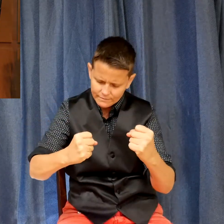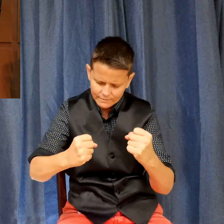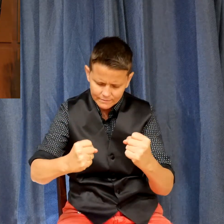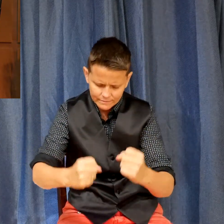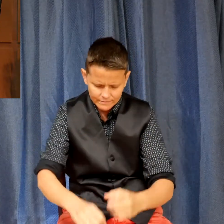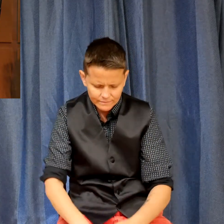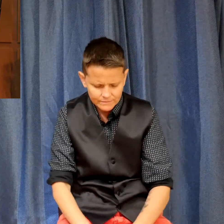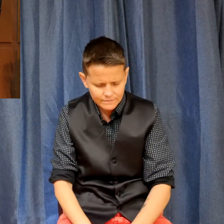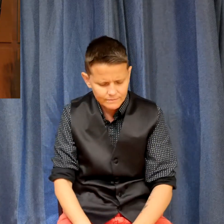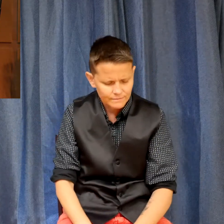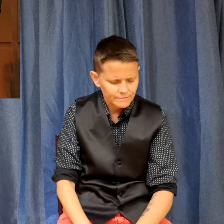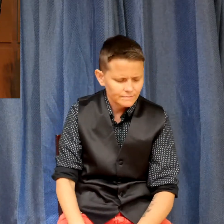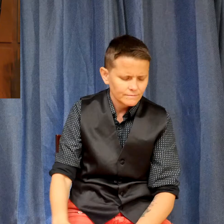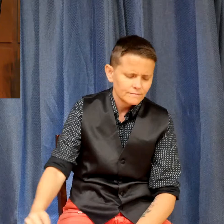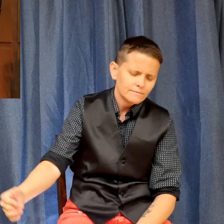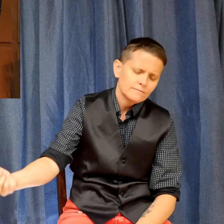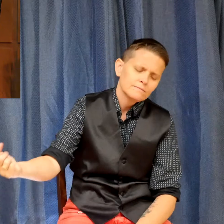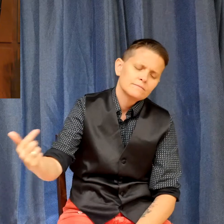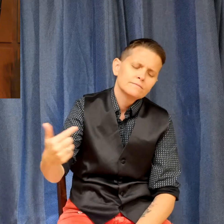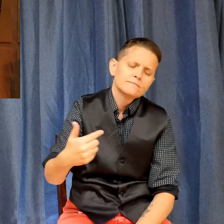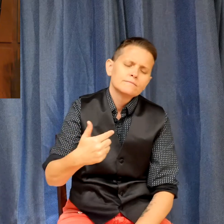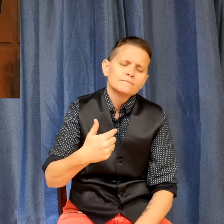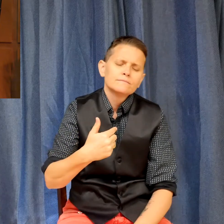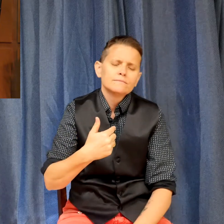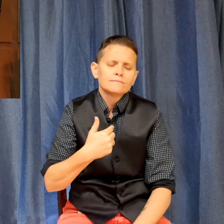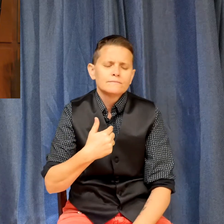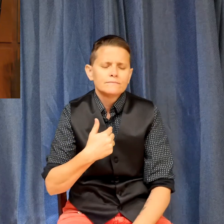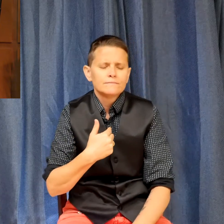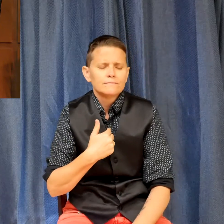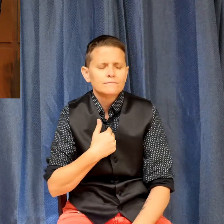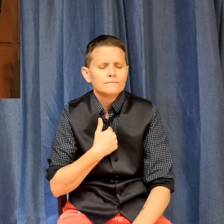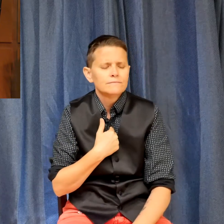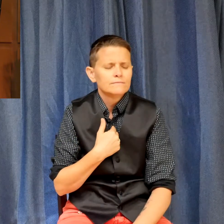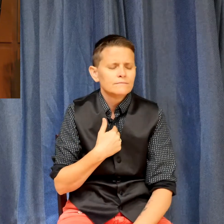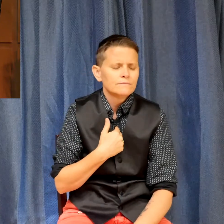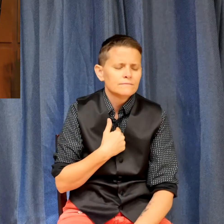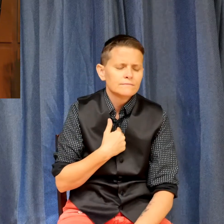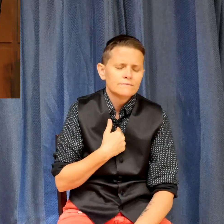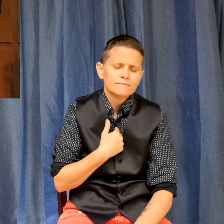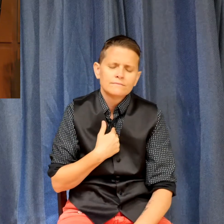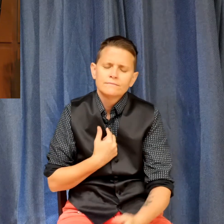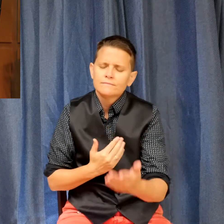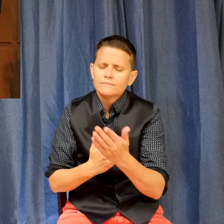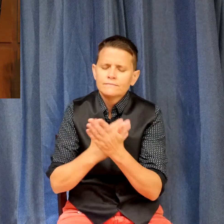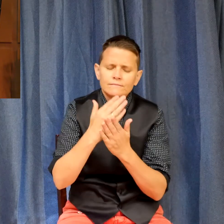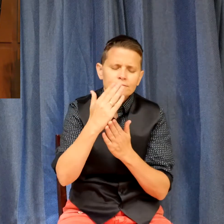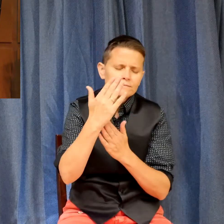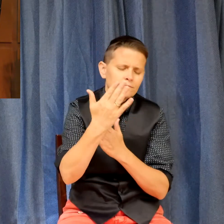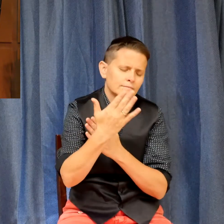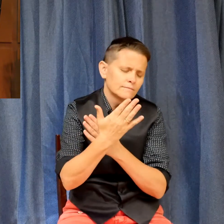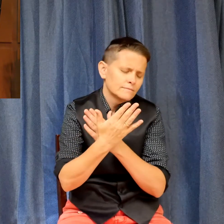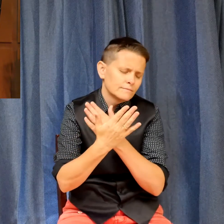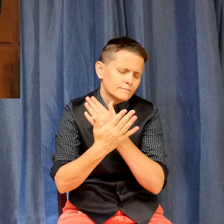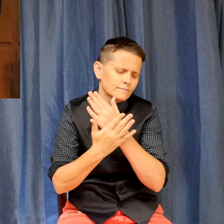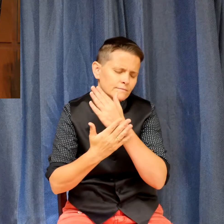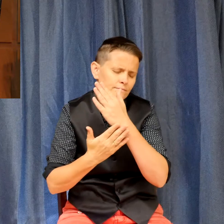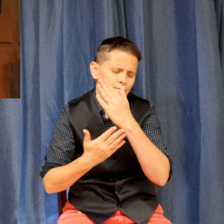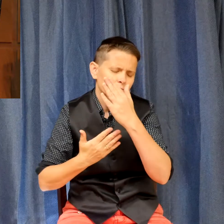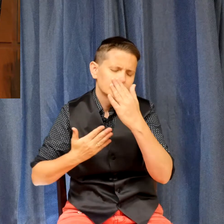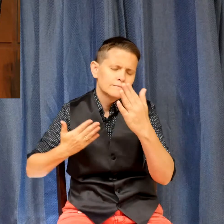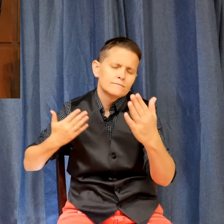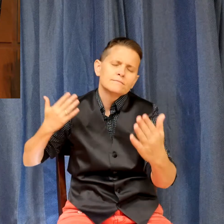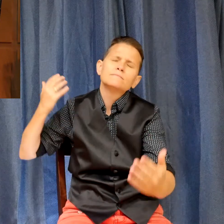life. I lift my hands in